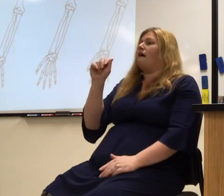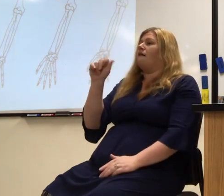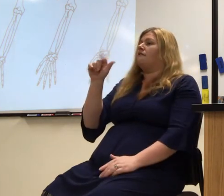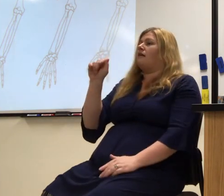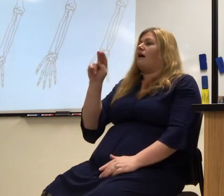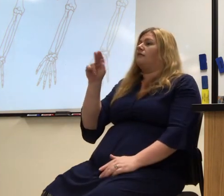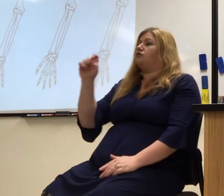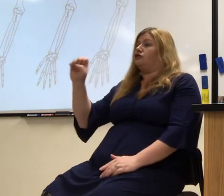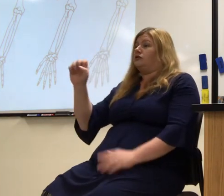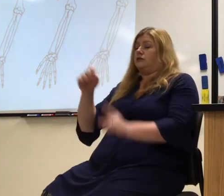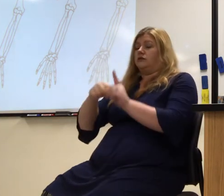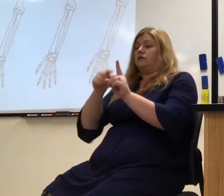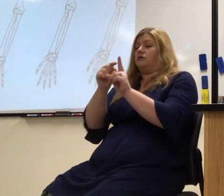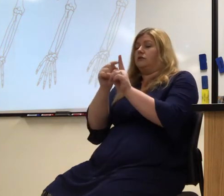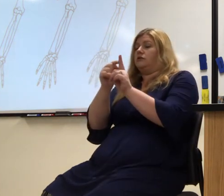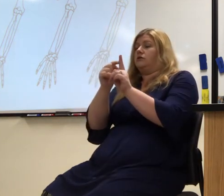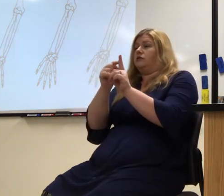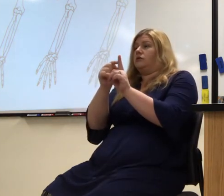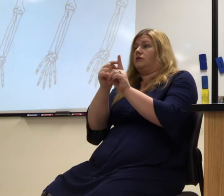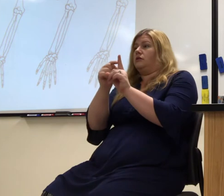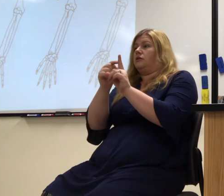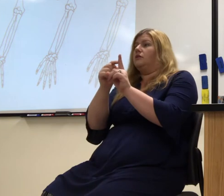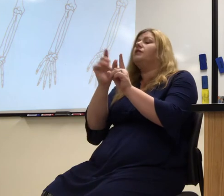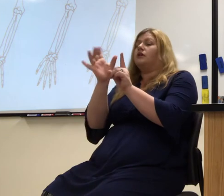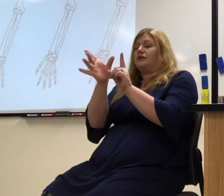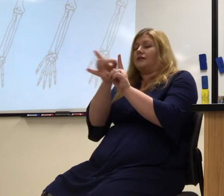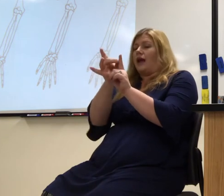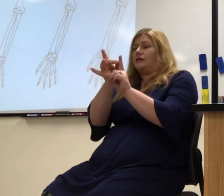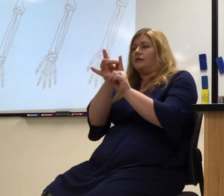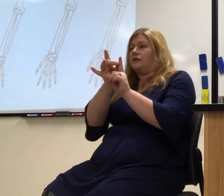The middle phalanx of each of those digits.